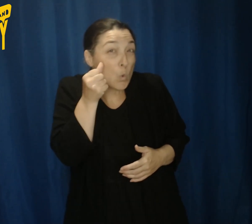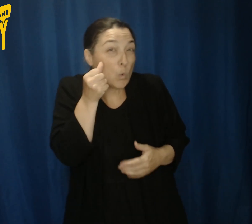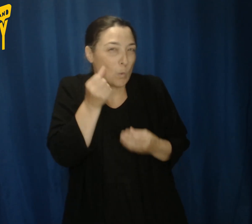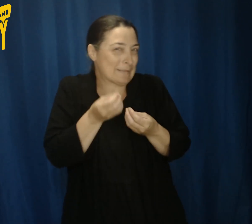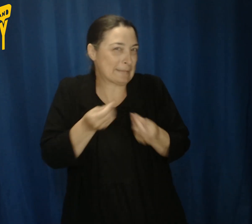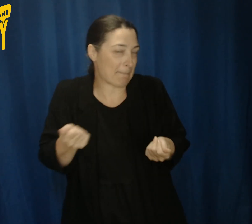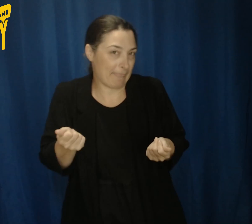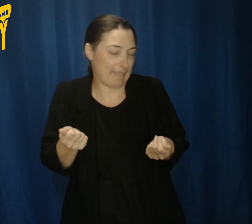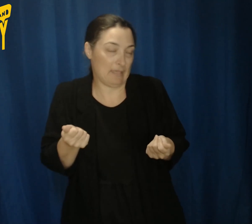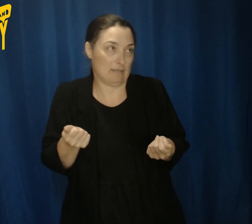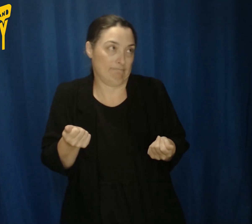since I remember